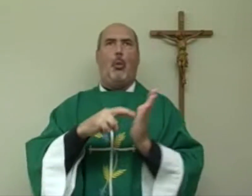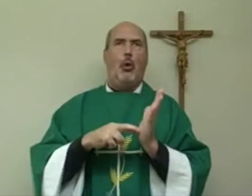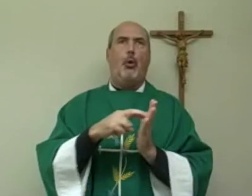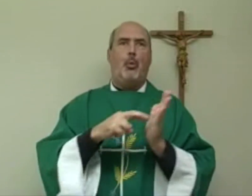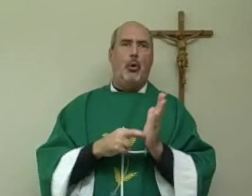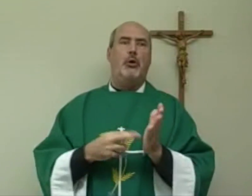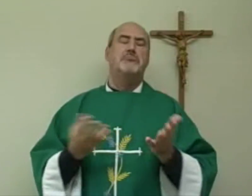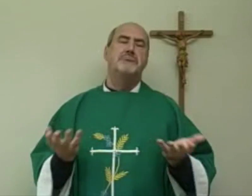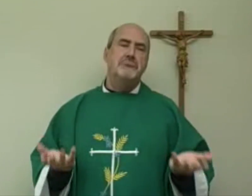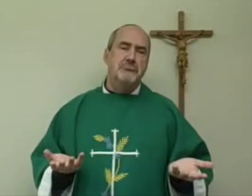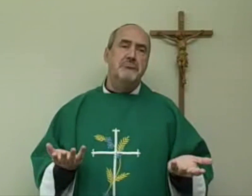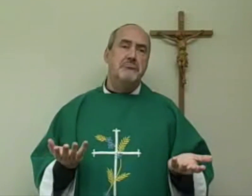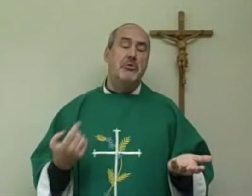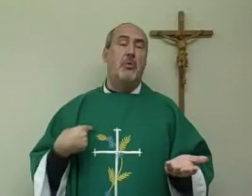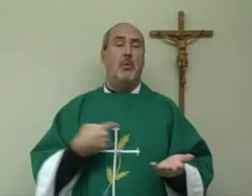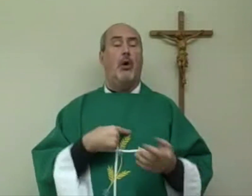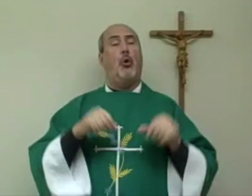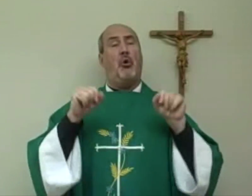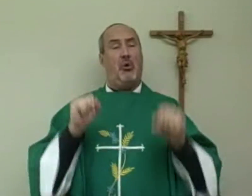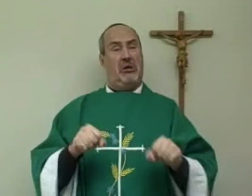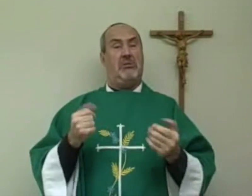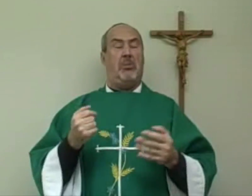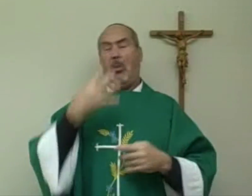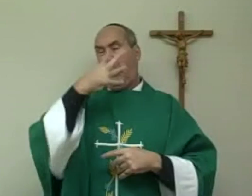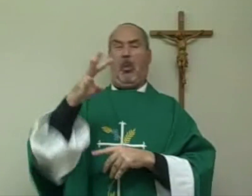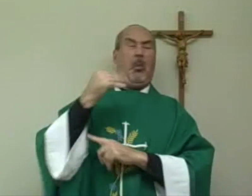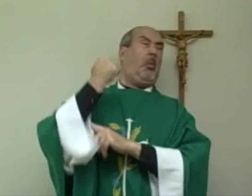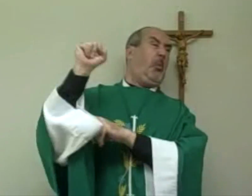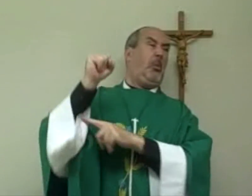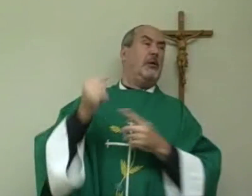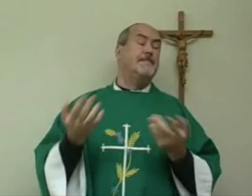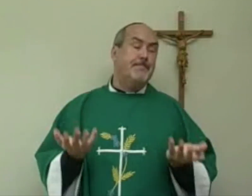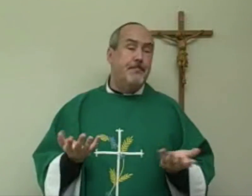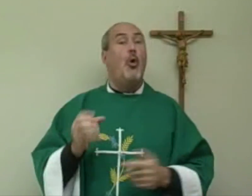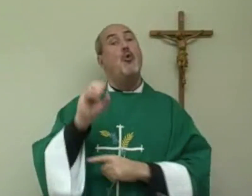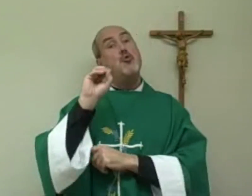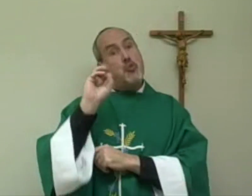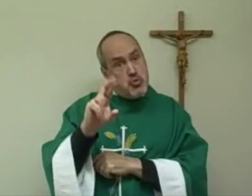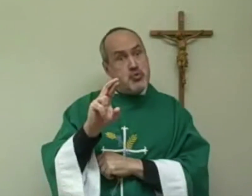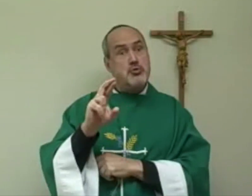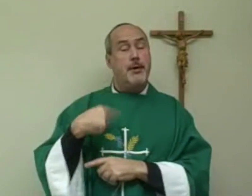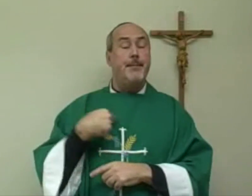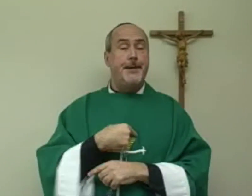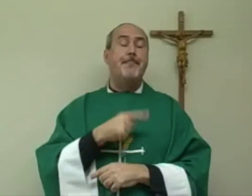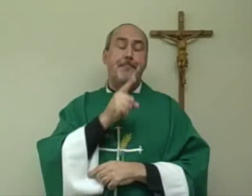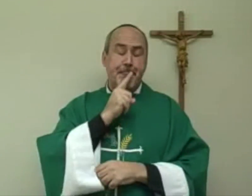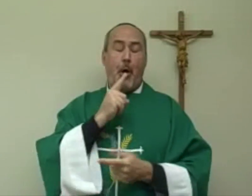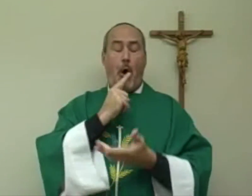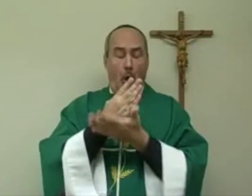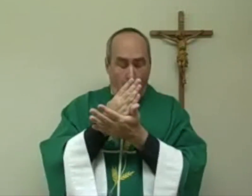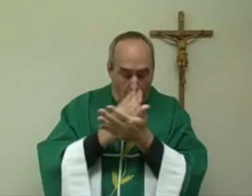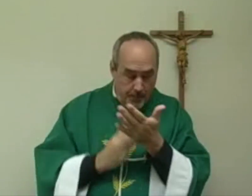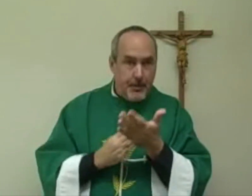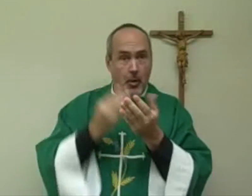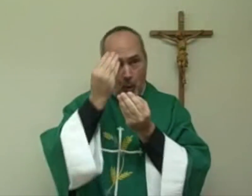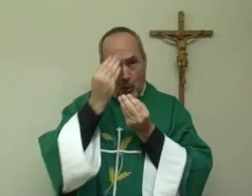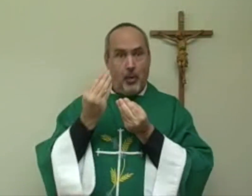after I did that vlog, we talked about how people were, grumbling, or people resist a lot of the rules